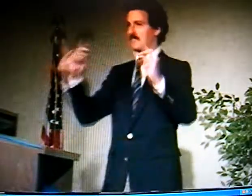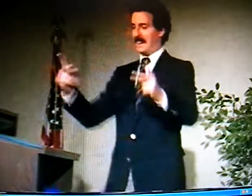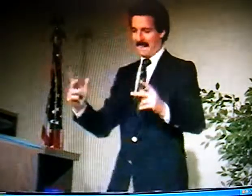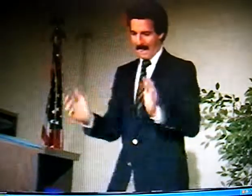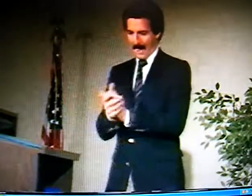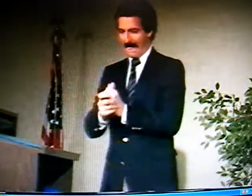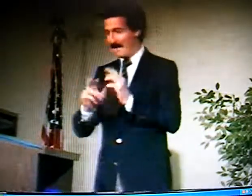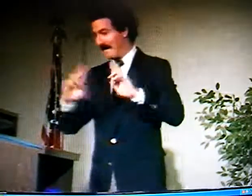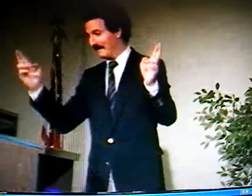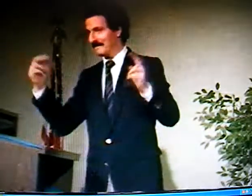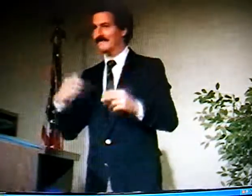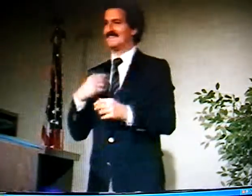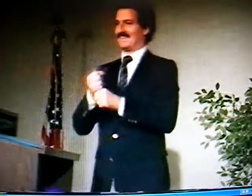People thought that it was not possible.